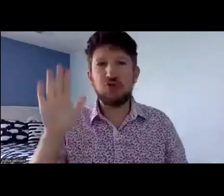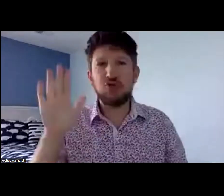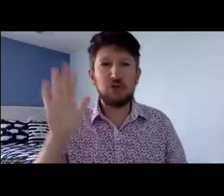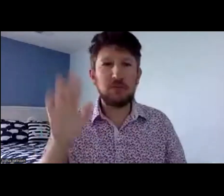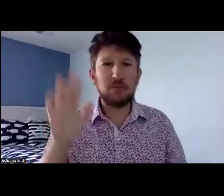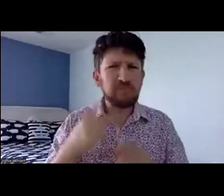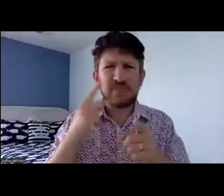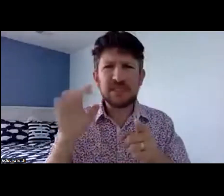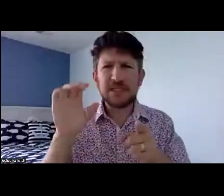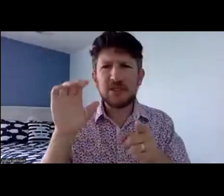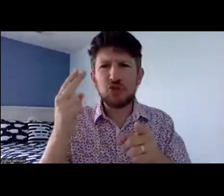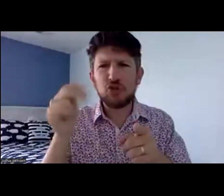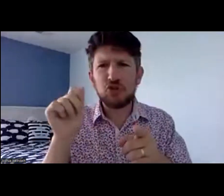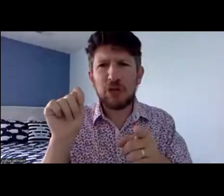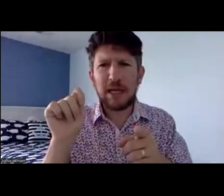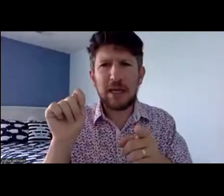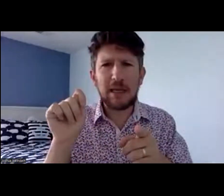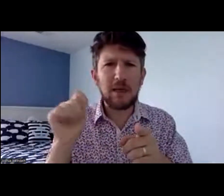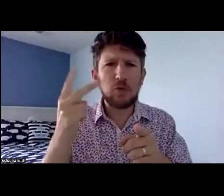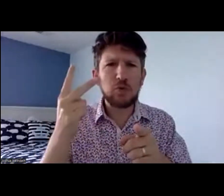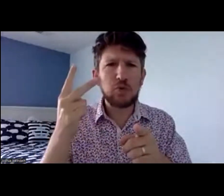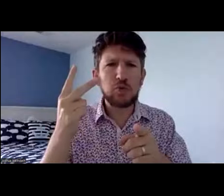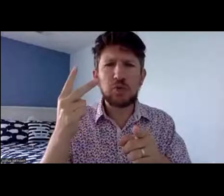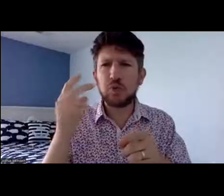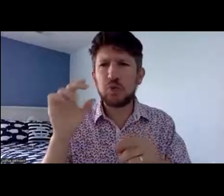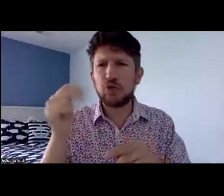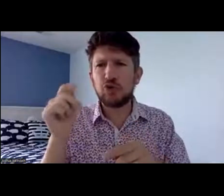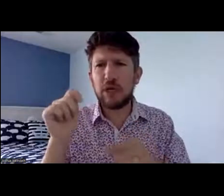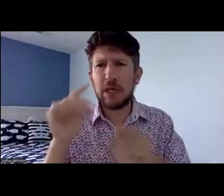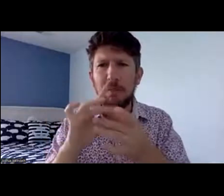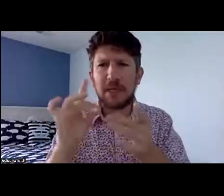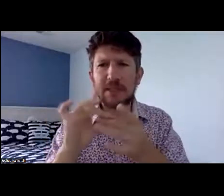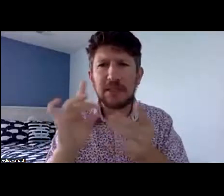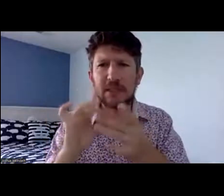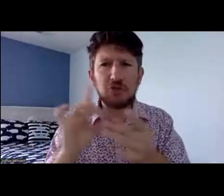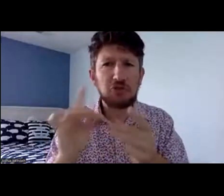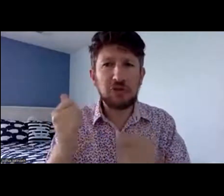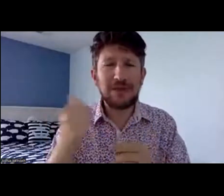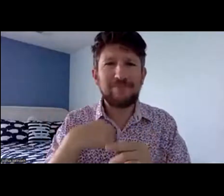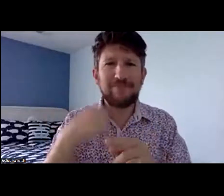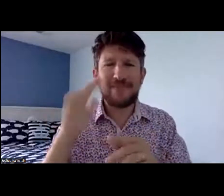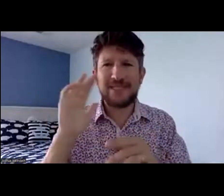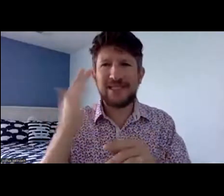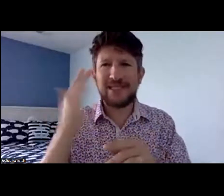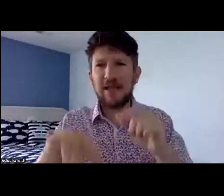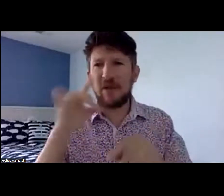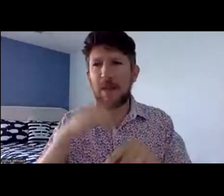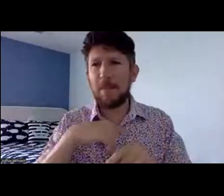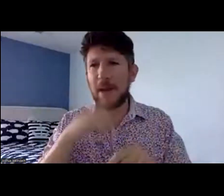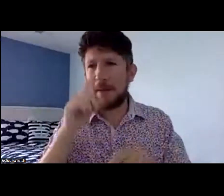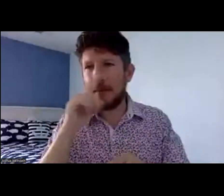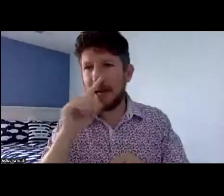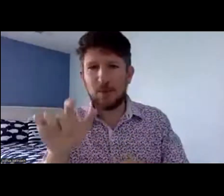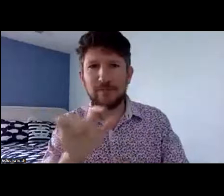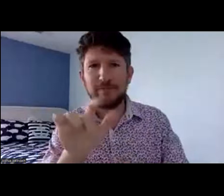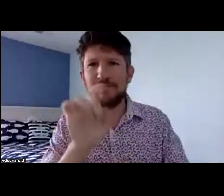be inspired to volunteer and share a story. I I'm looking in the chat. It looks like there may